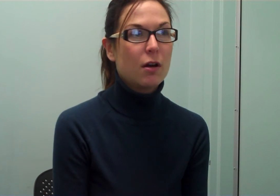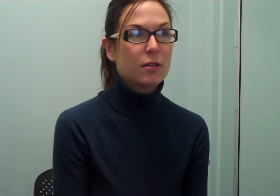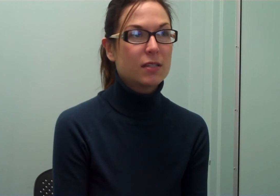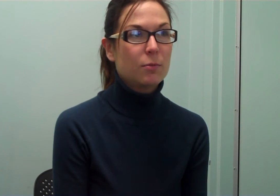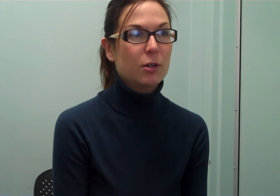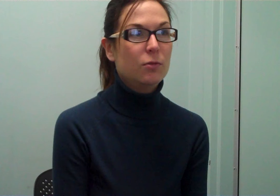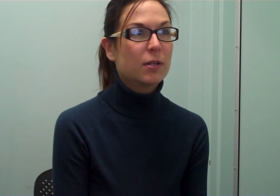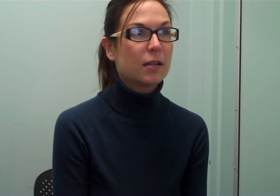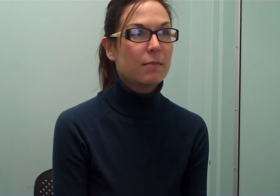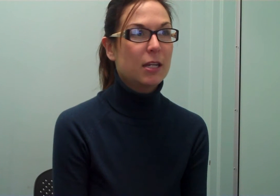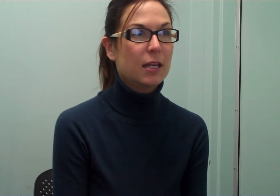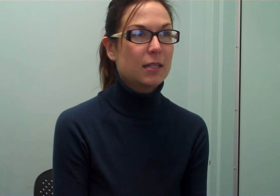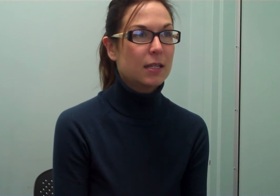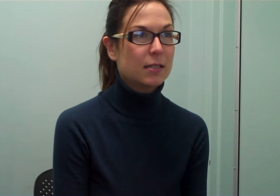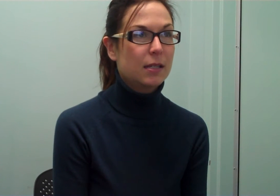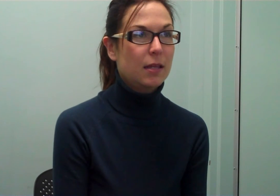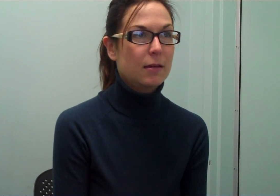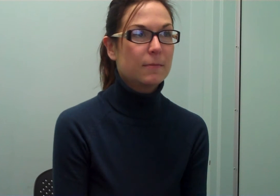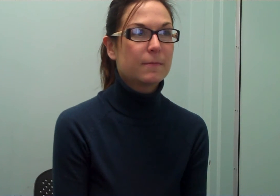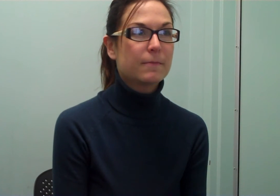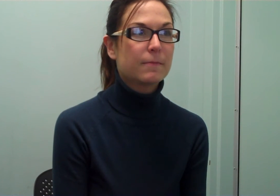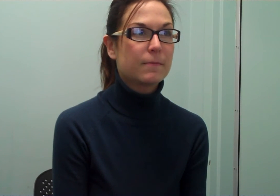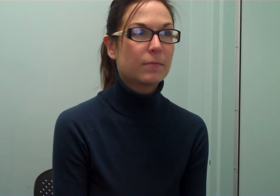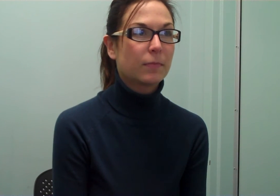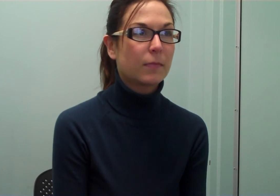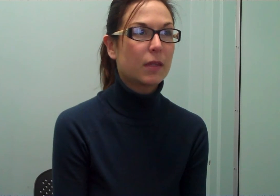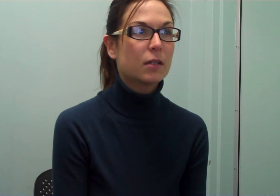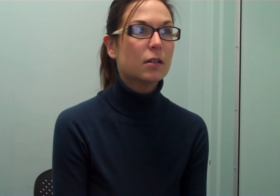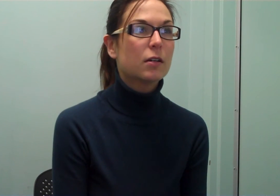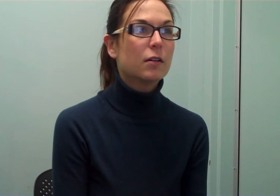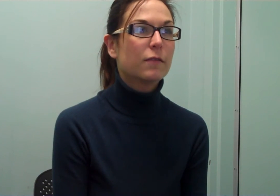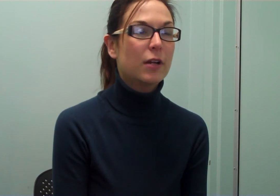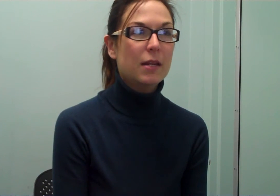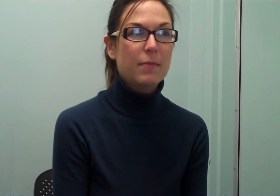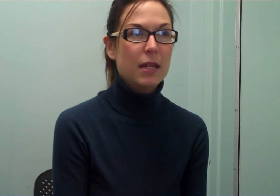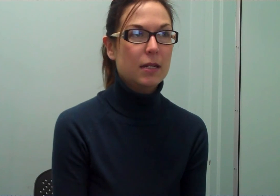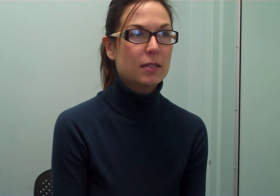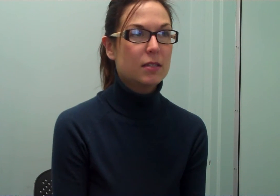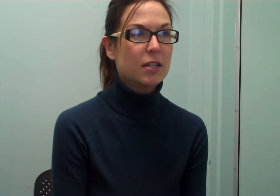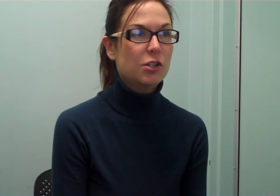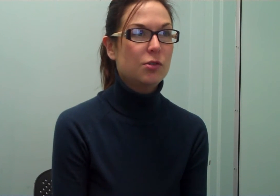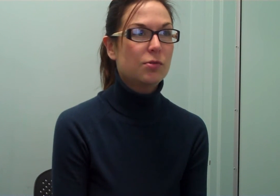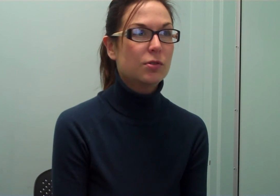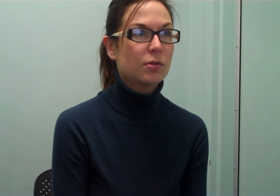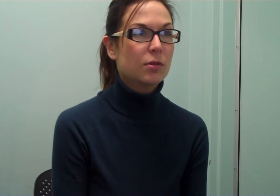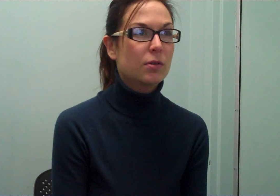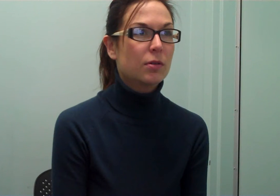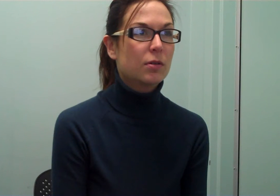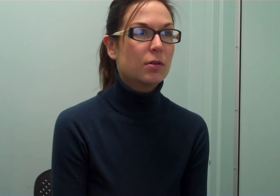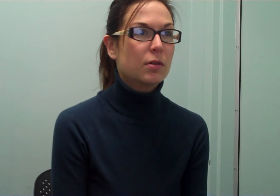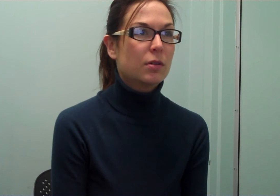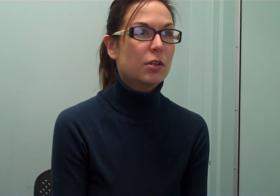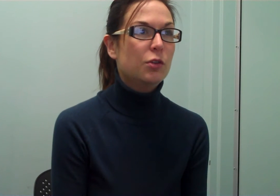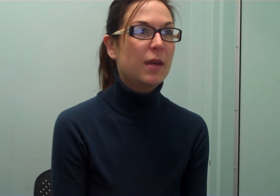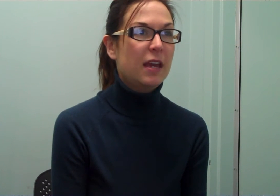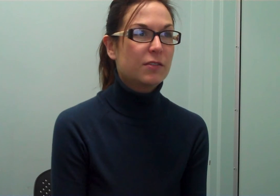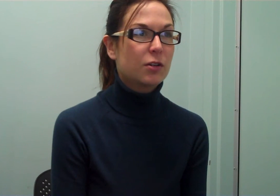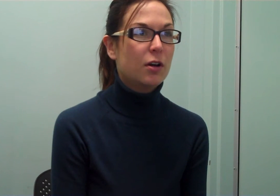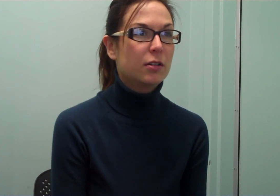call someone who can come in and get things like that. For any maintenance issues, you may have to call